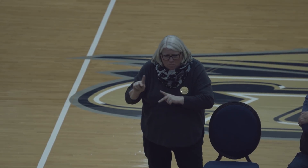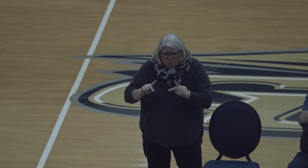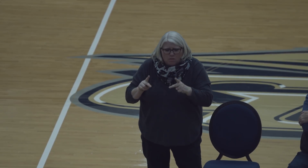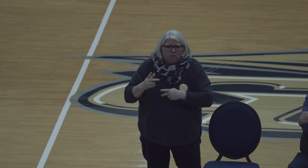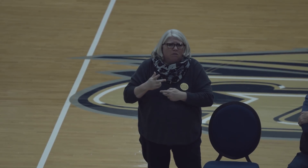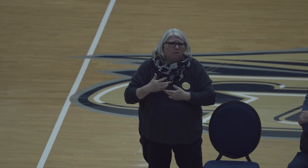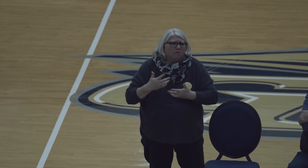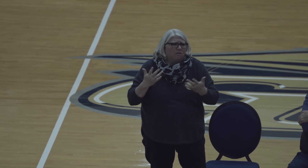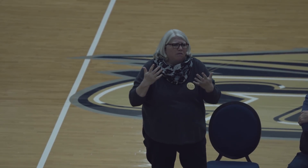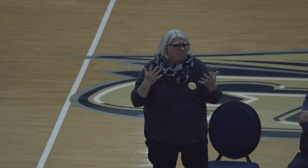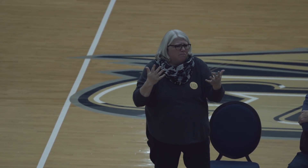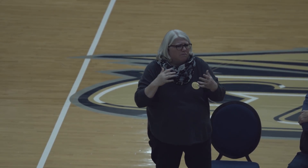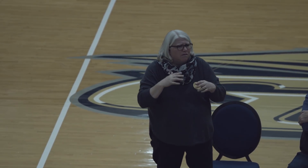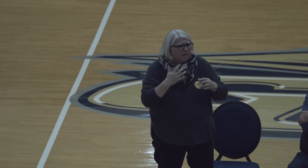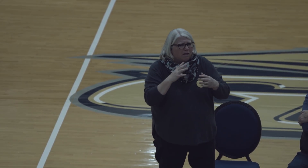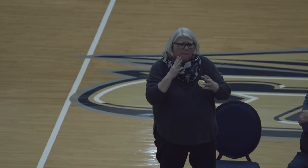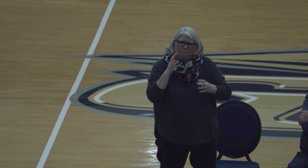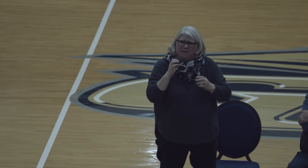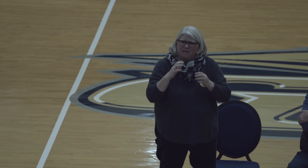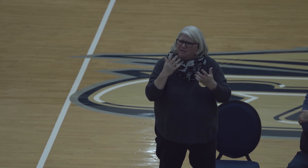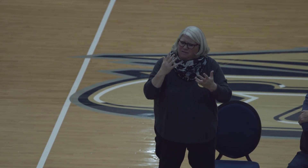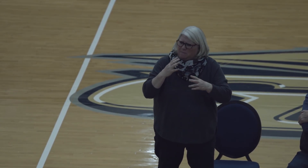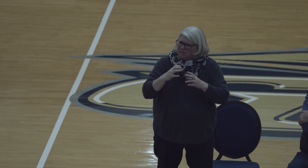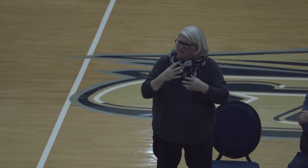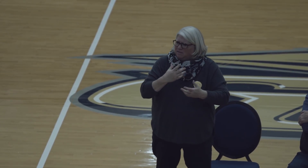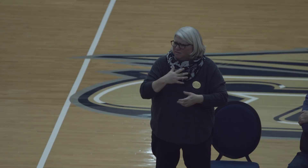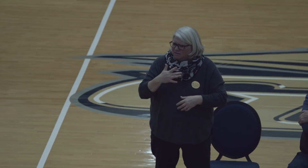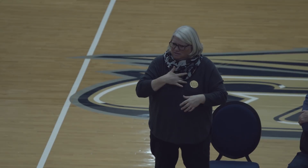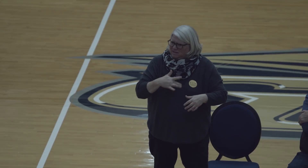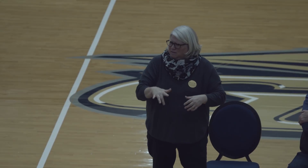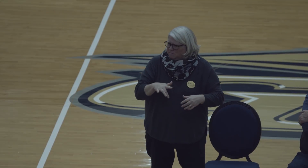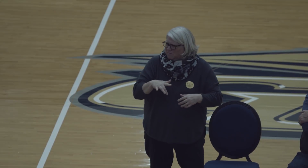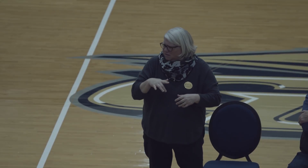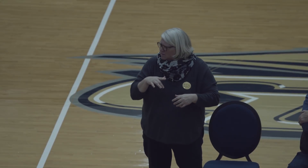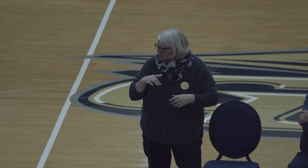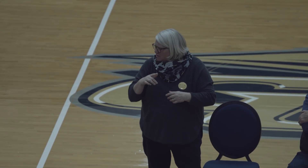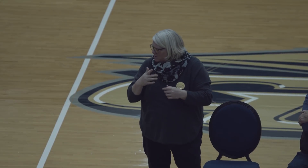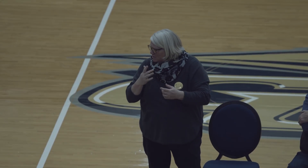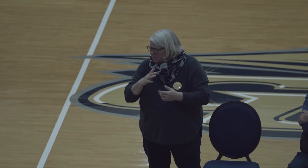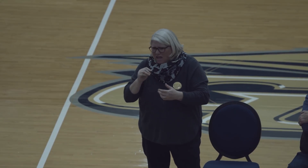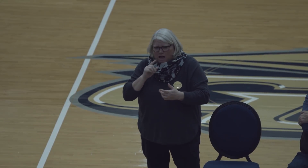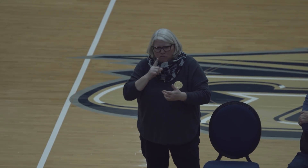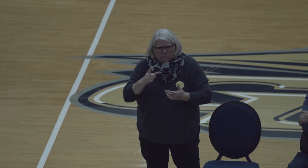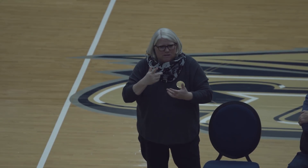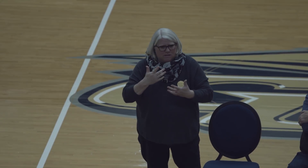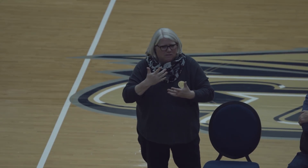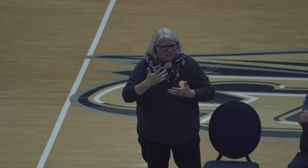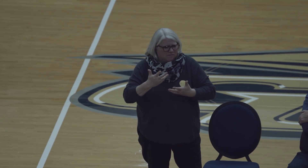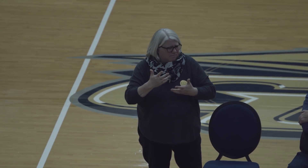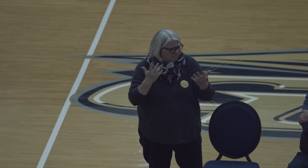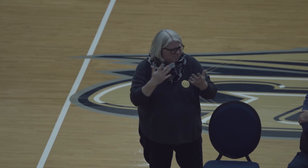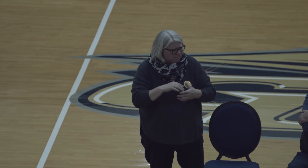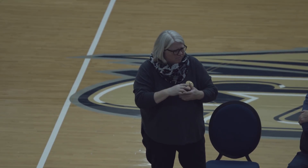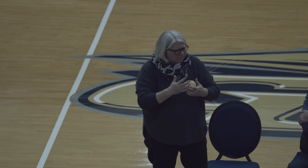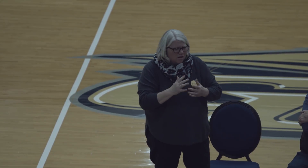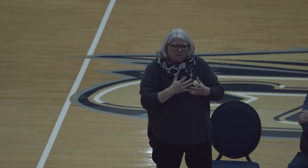progress and grow and learn from other people and be a leader. And it's created a new sensitivity, a